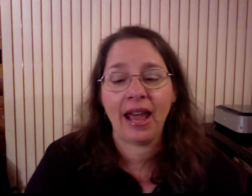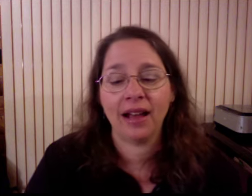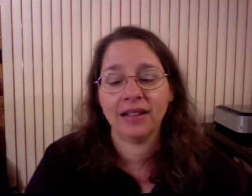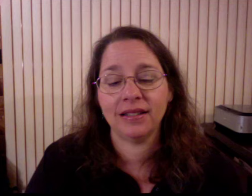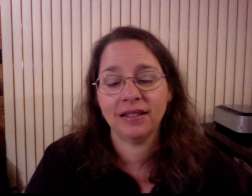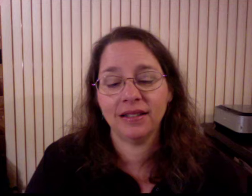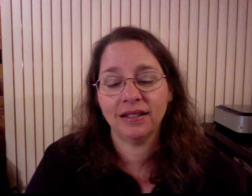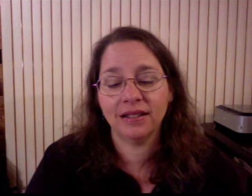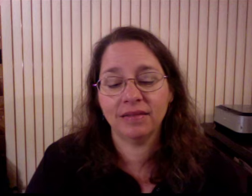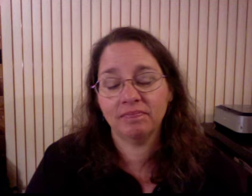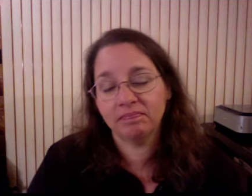and